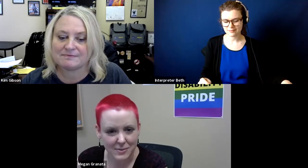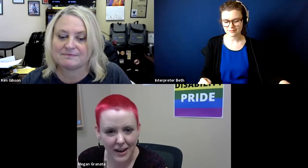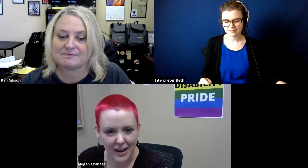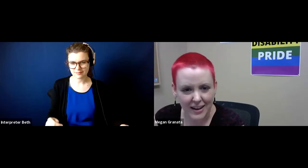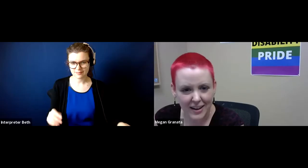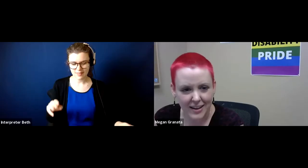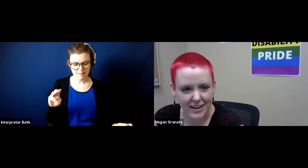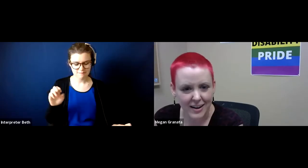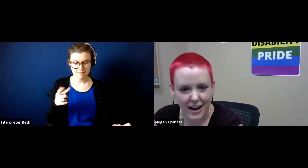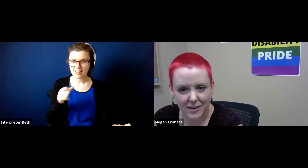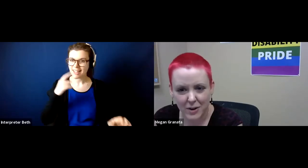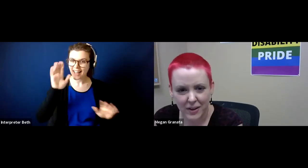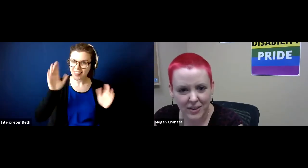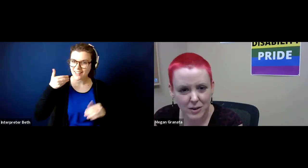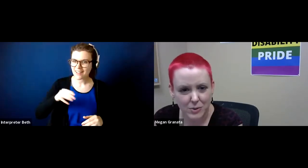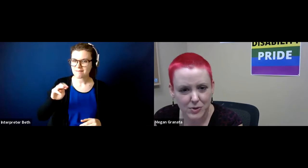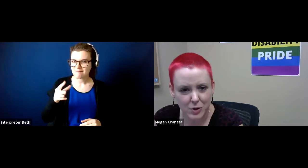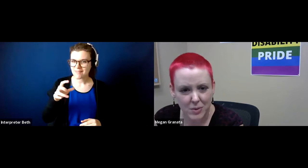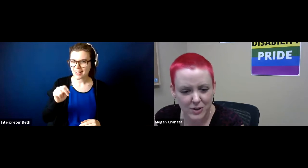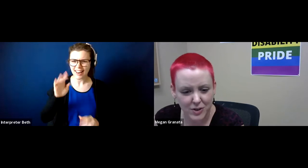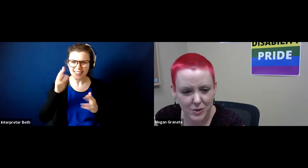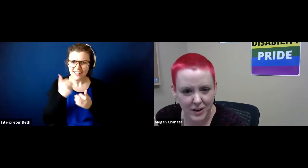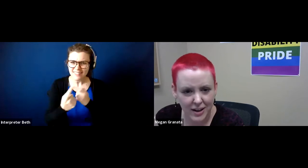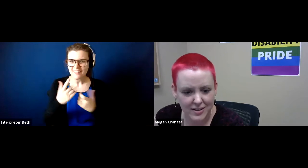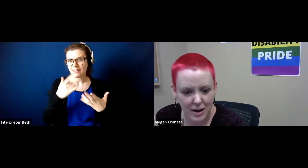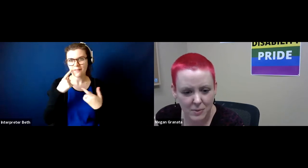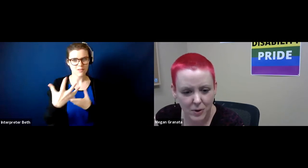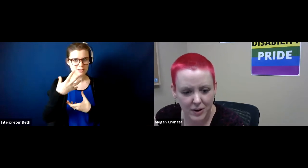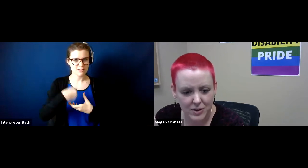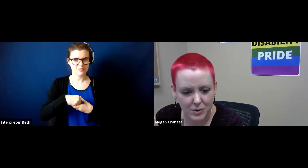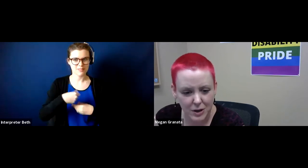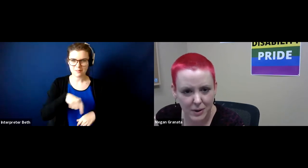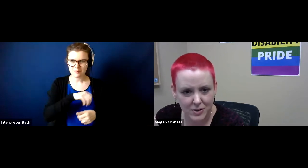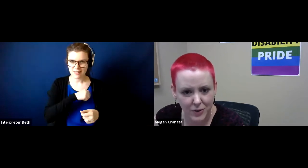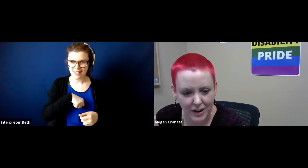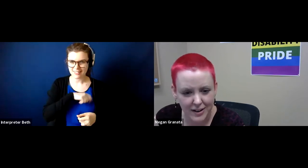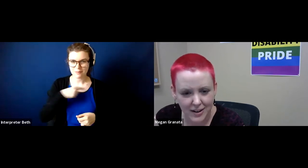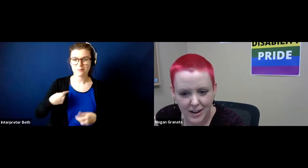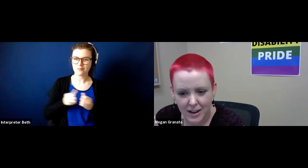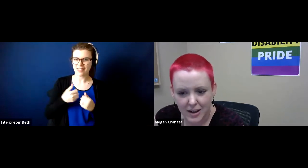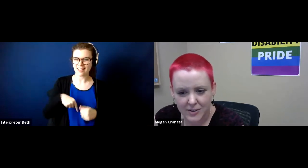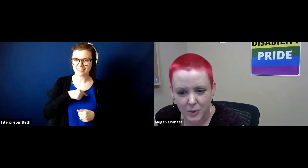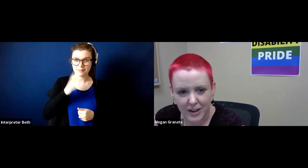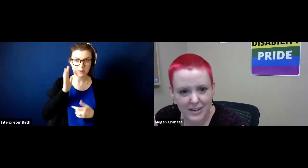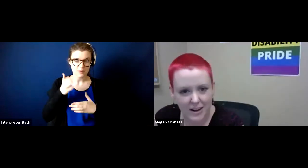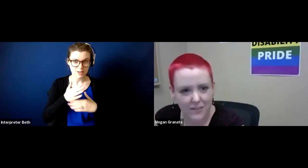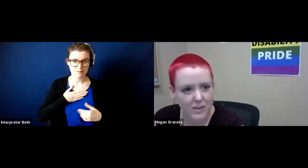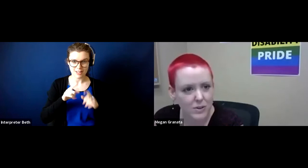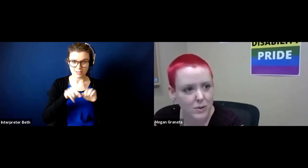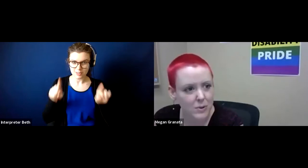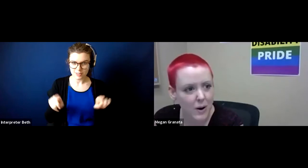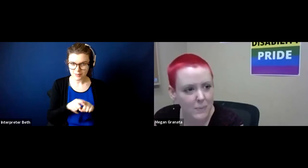This is Megan. Hi, everyone. Thank you so much for joining us. I'm going to share my screen so we can